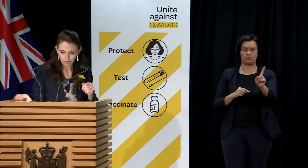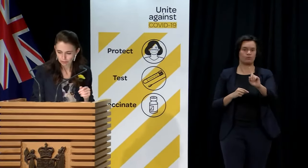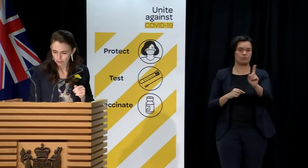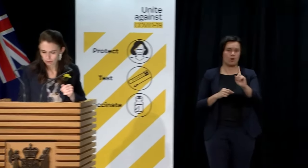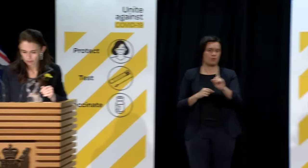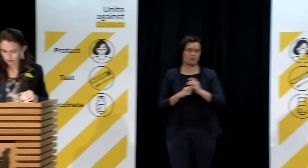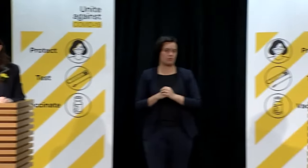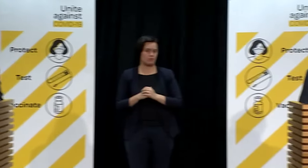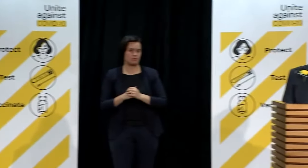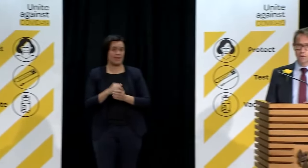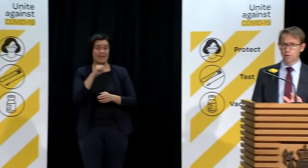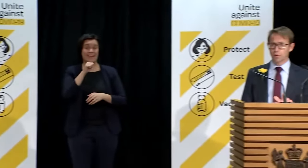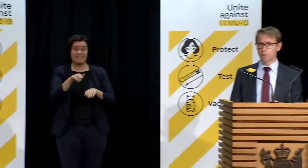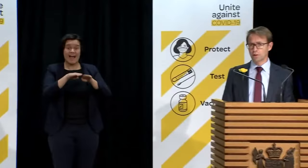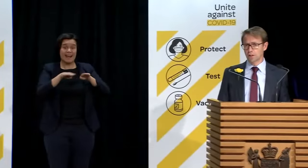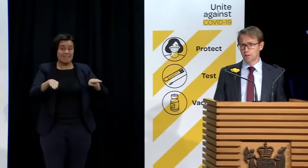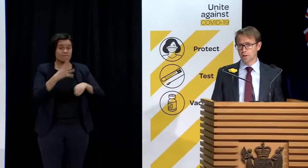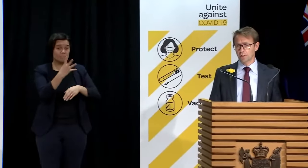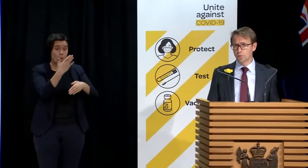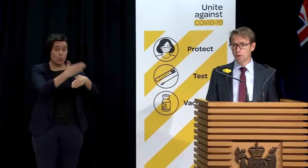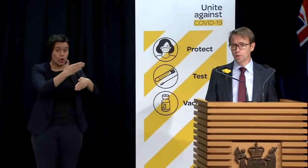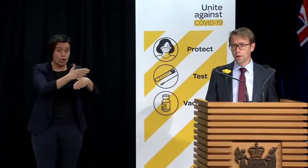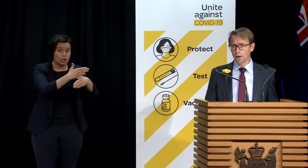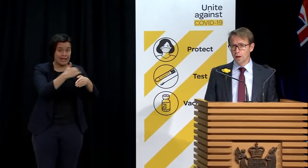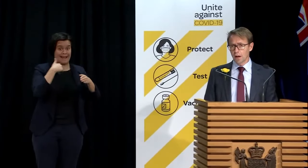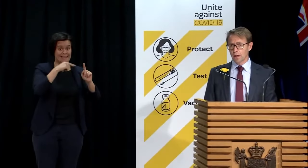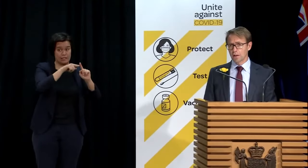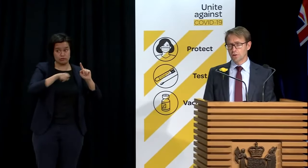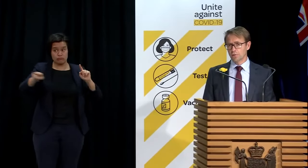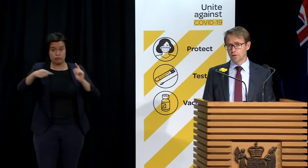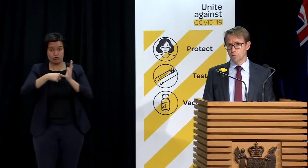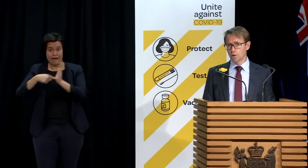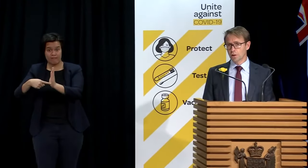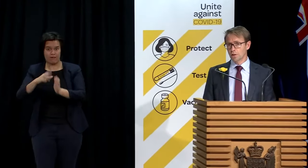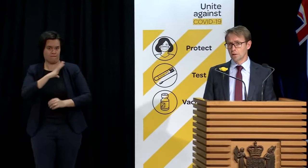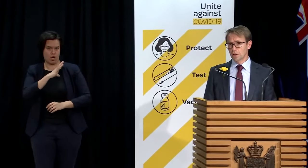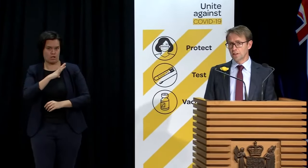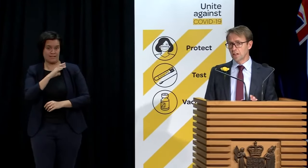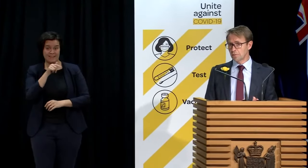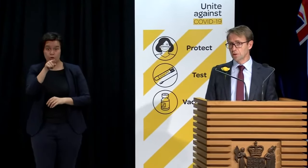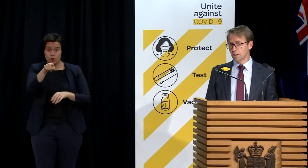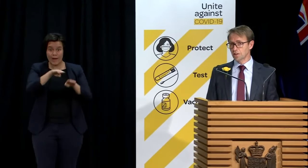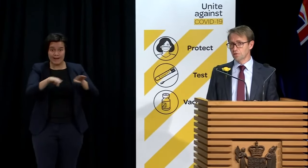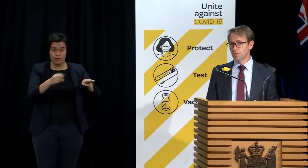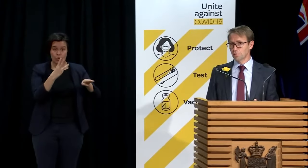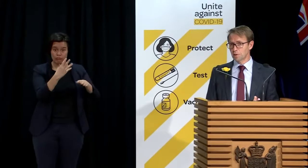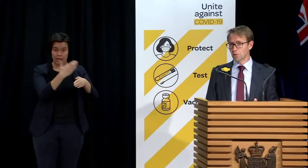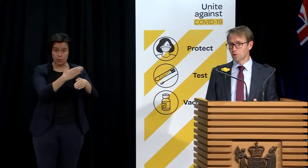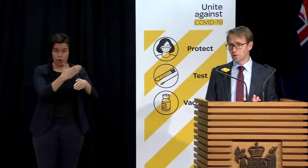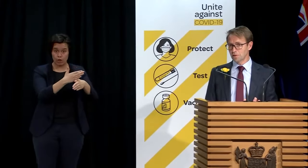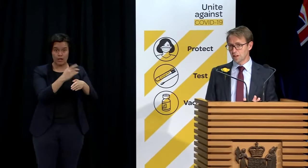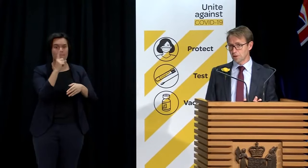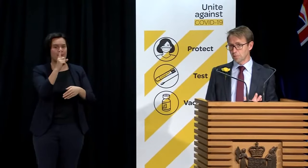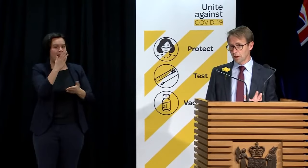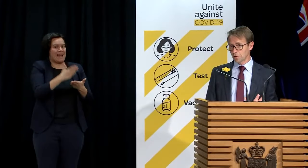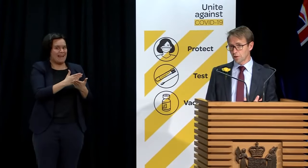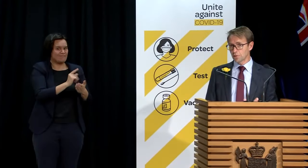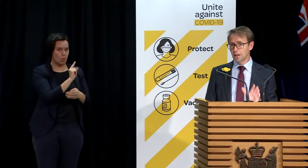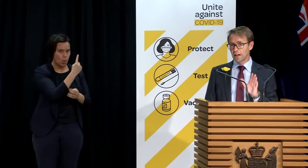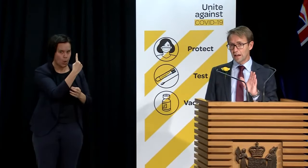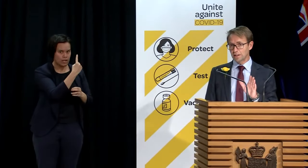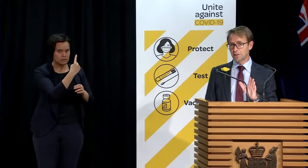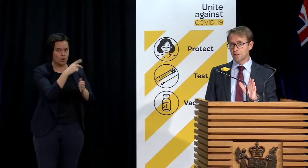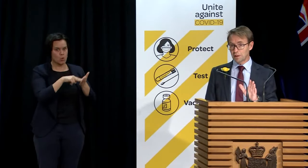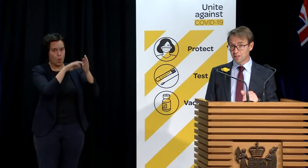On testing, yes, I'm very pleased with the testing in Auckland. As of this morning, nearly 10% of people who live in Tamaki